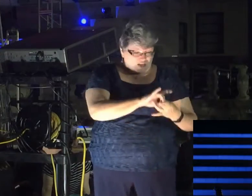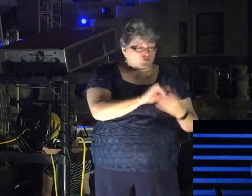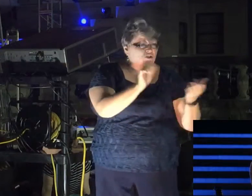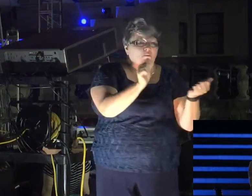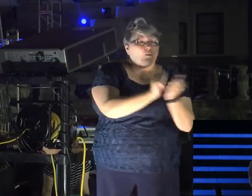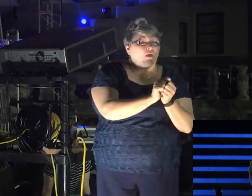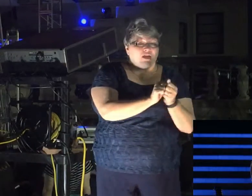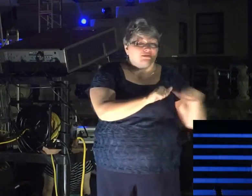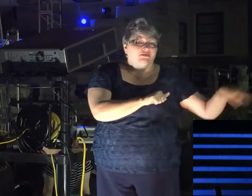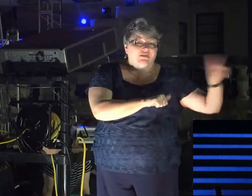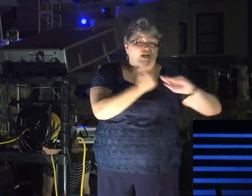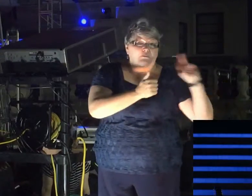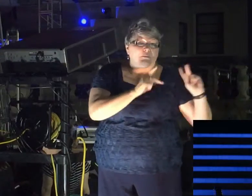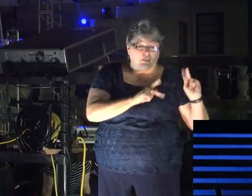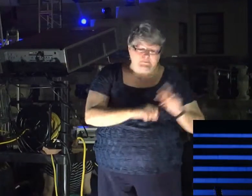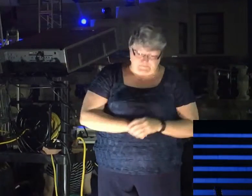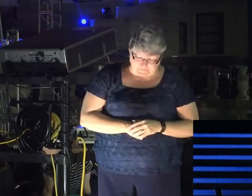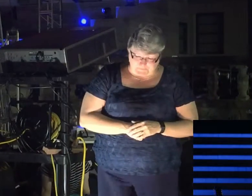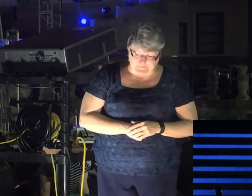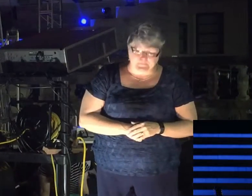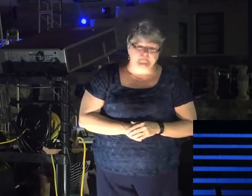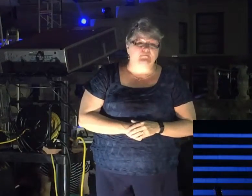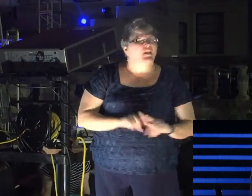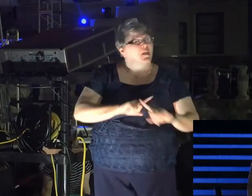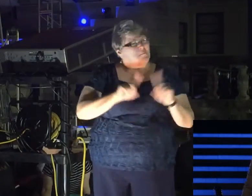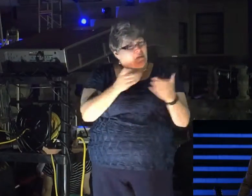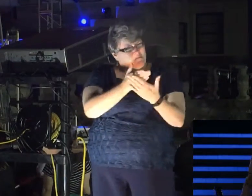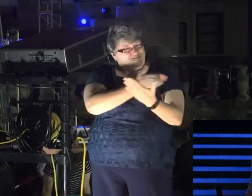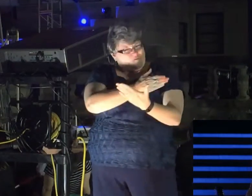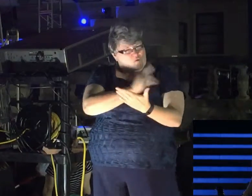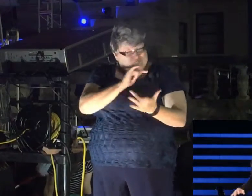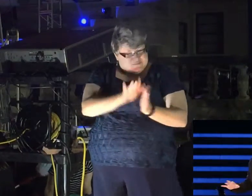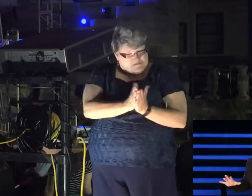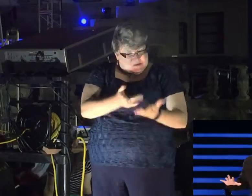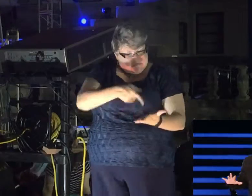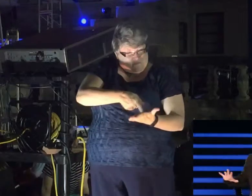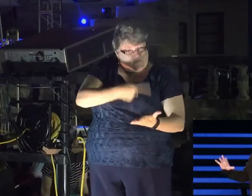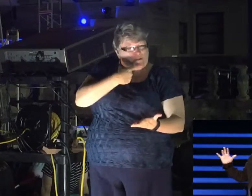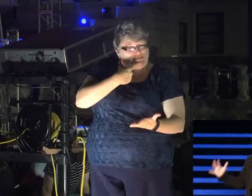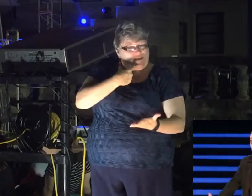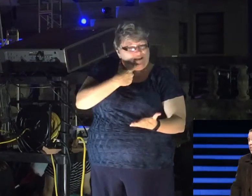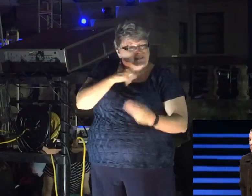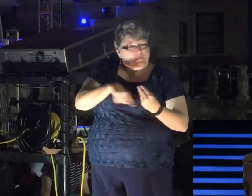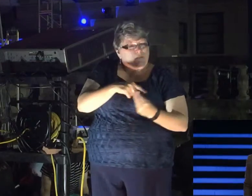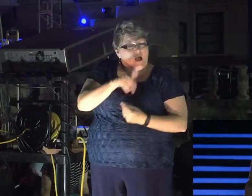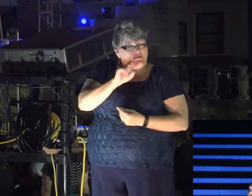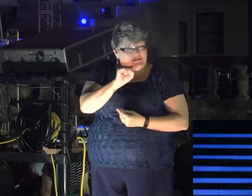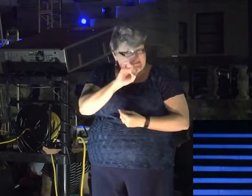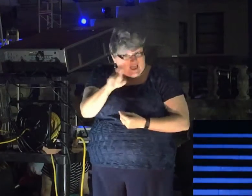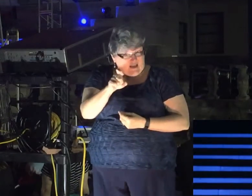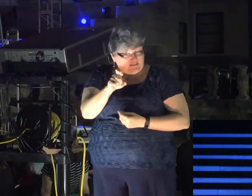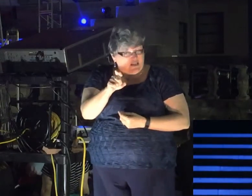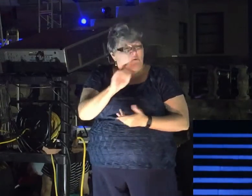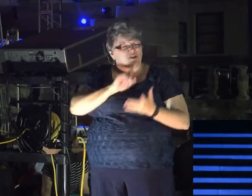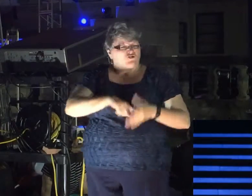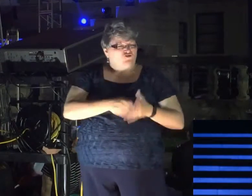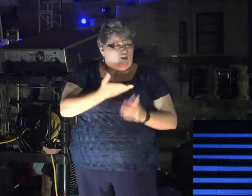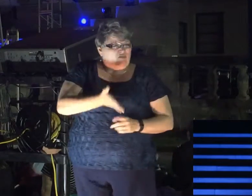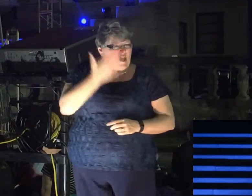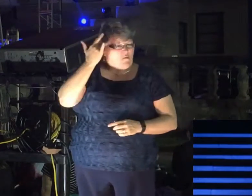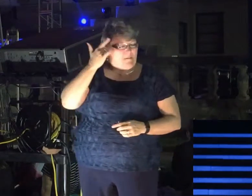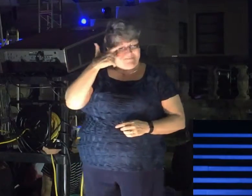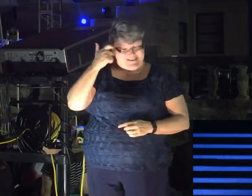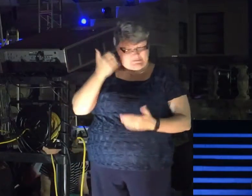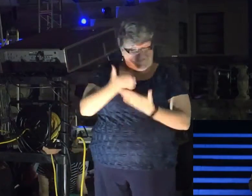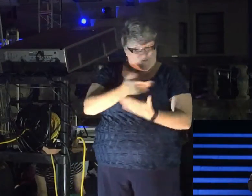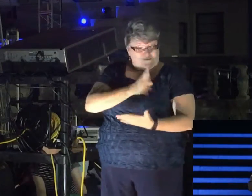with yourself, and your relationship with other people. But before I get into what the Bible says about sex, I don't want to start